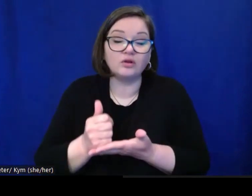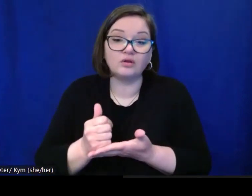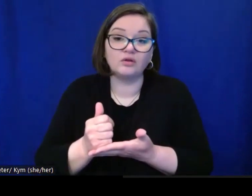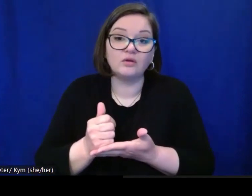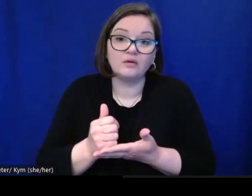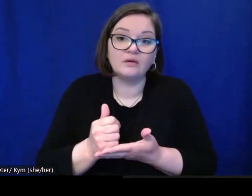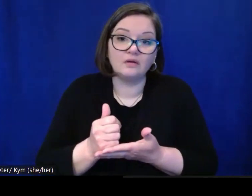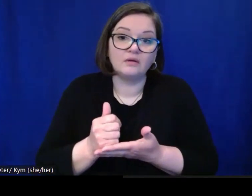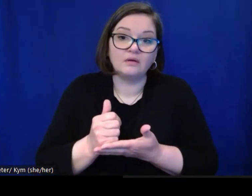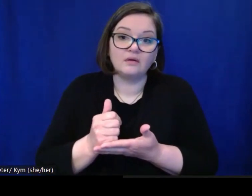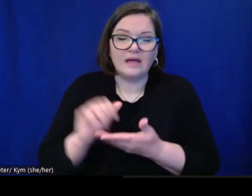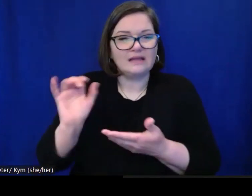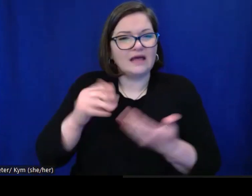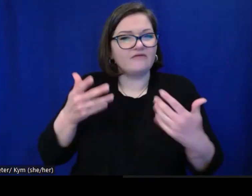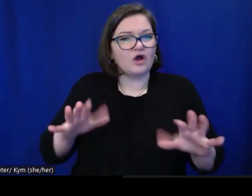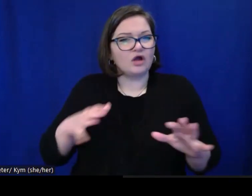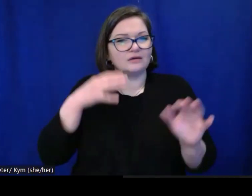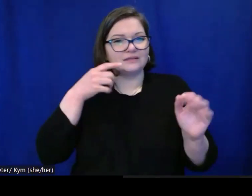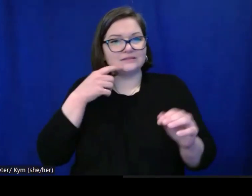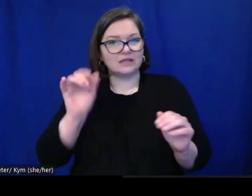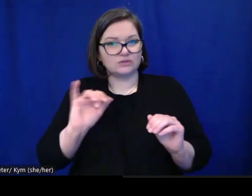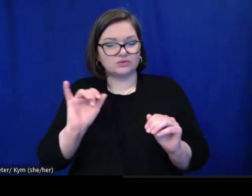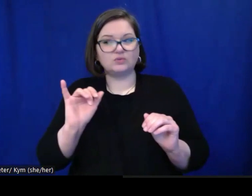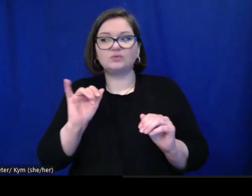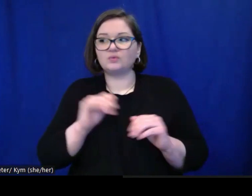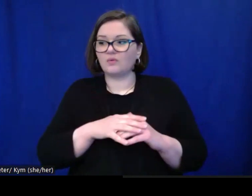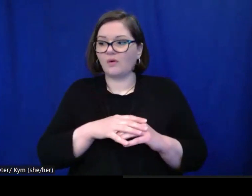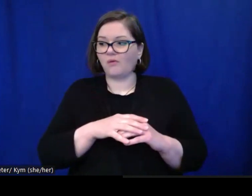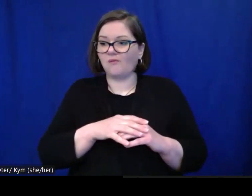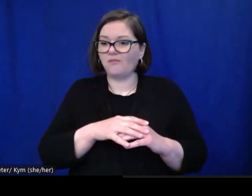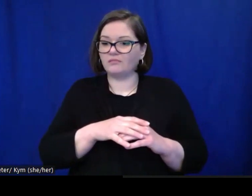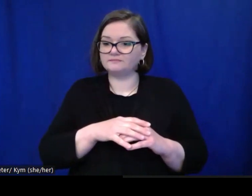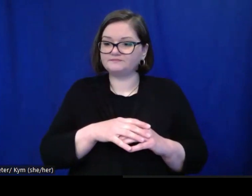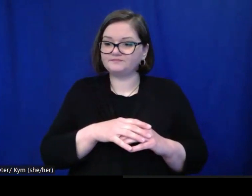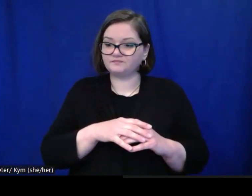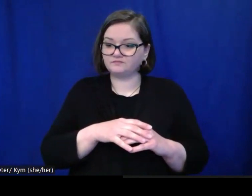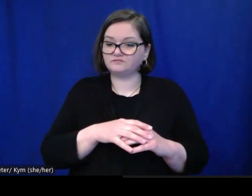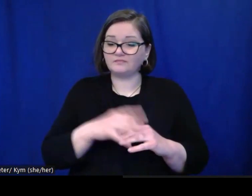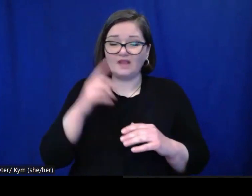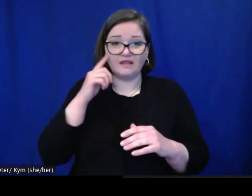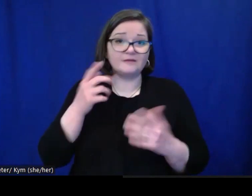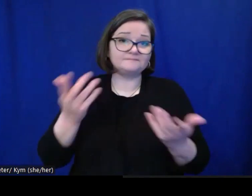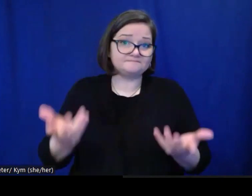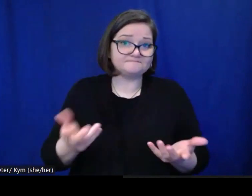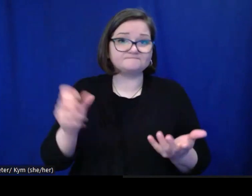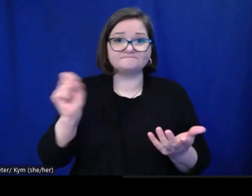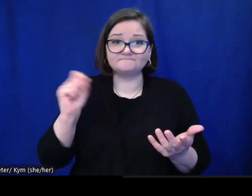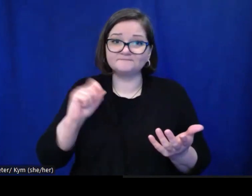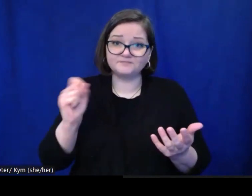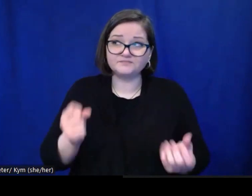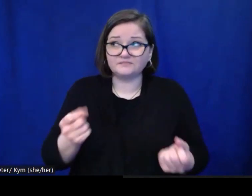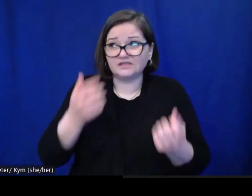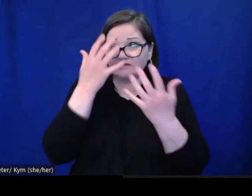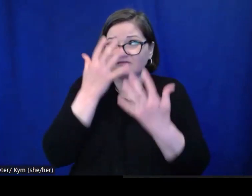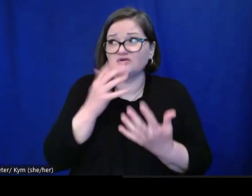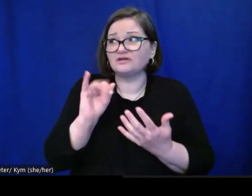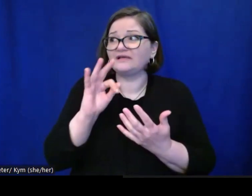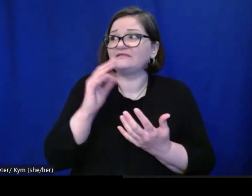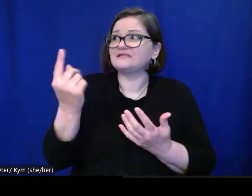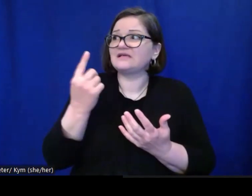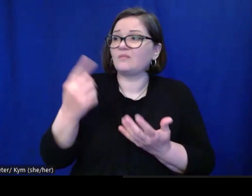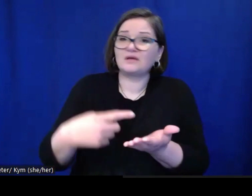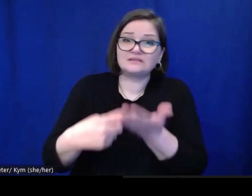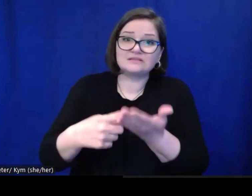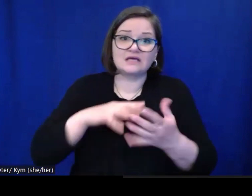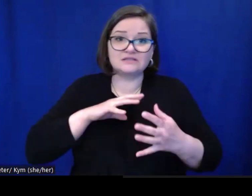I said, I think in a lot of ways, unfortunately, it is uncomfortable when somebody may bring up loss, or